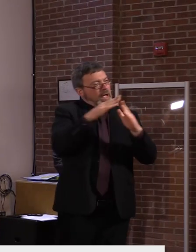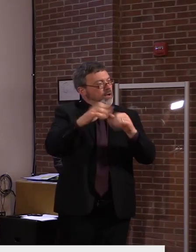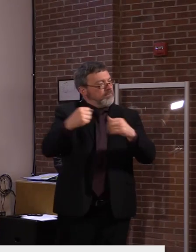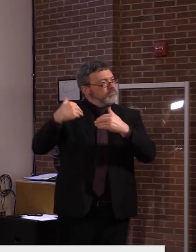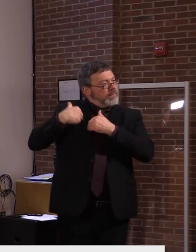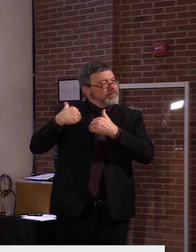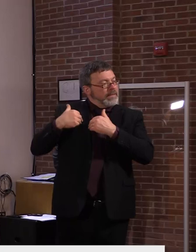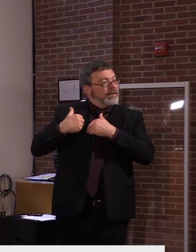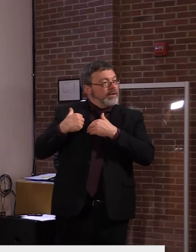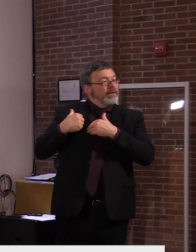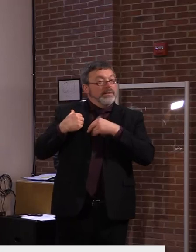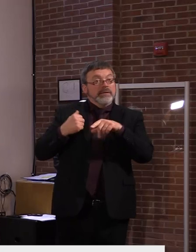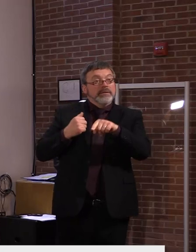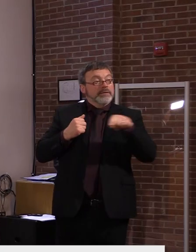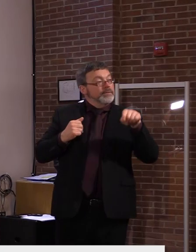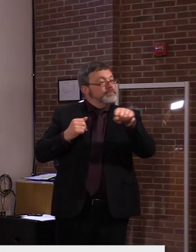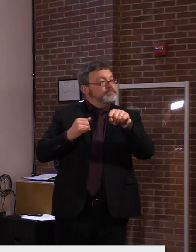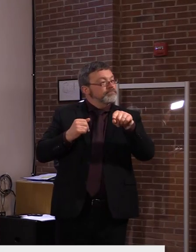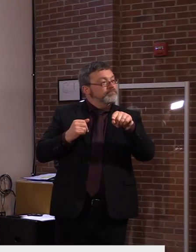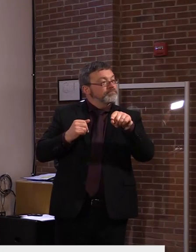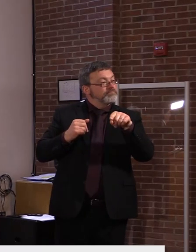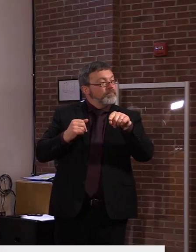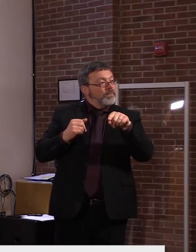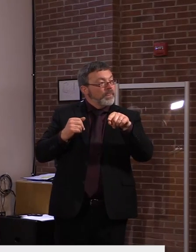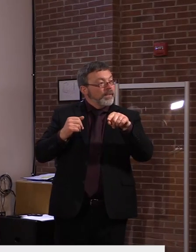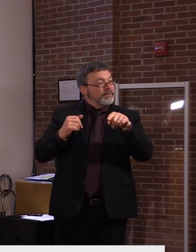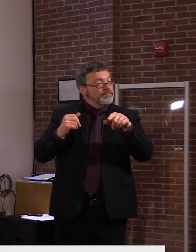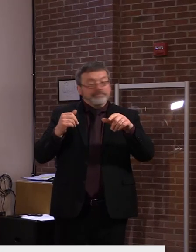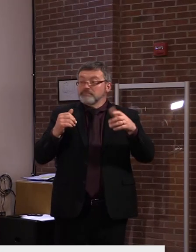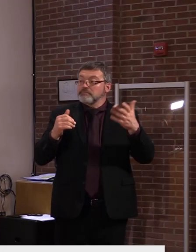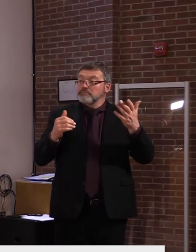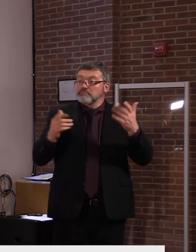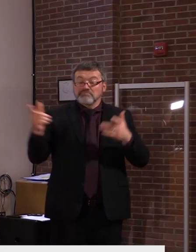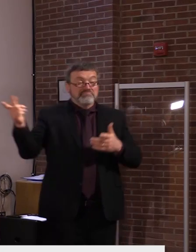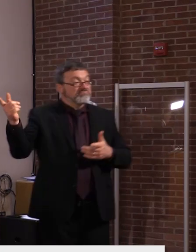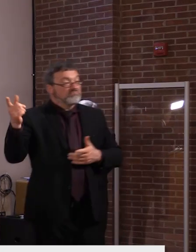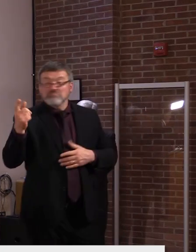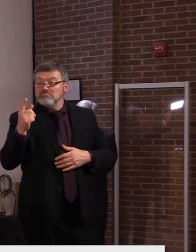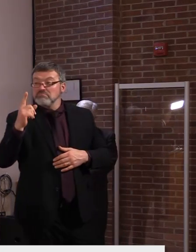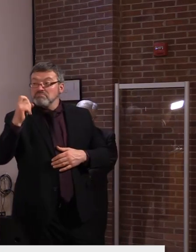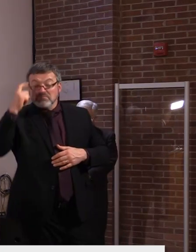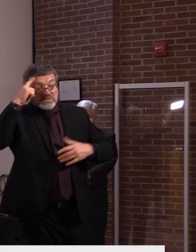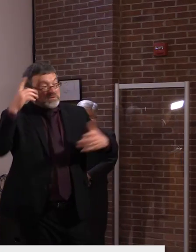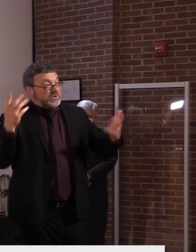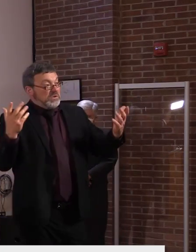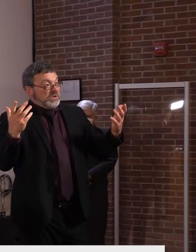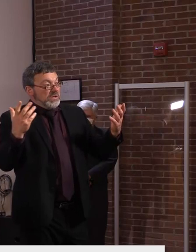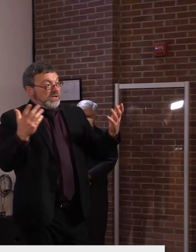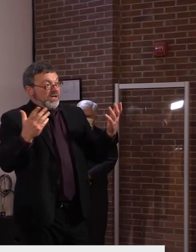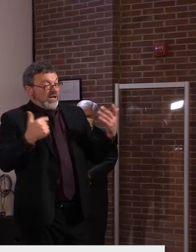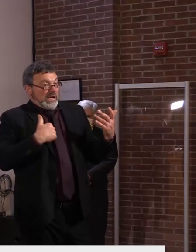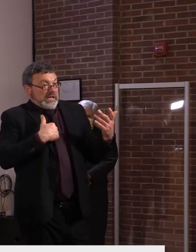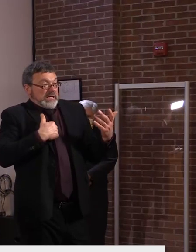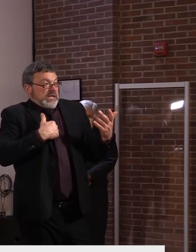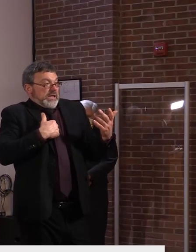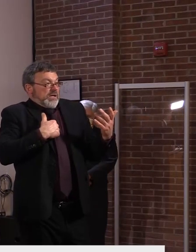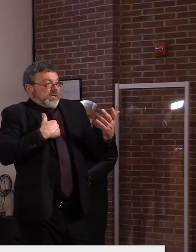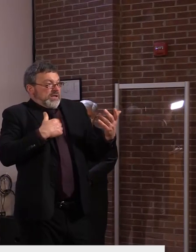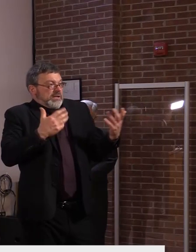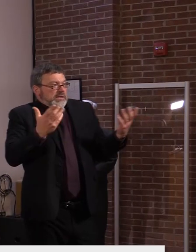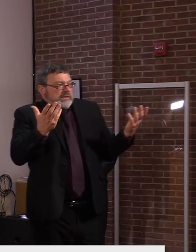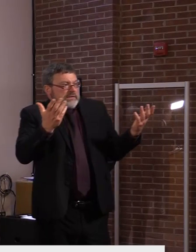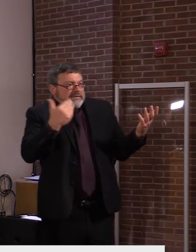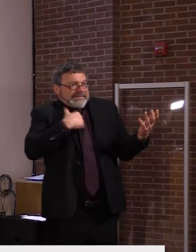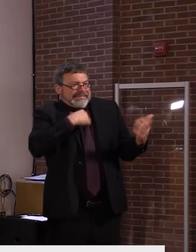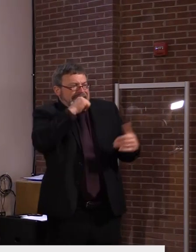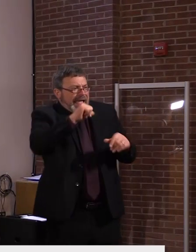all this because maybe a half dozen towns wanted it. Yeah, to be honest, Mike, we never asked them how many